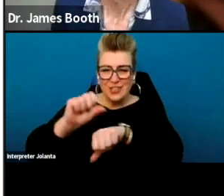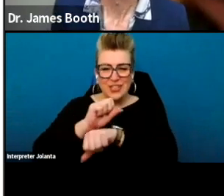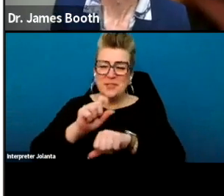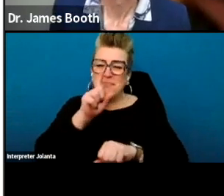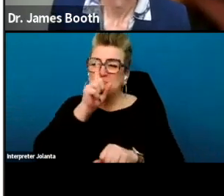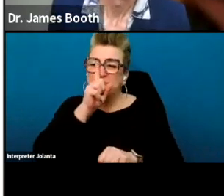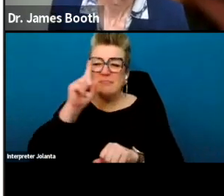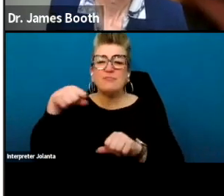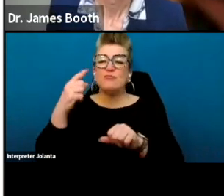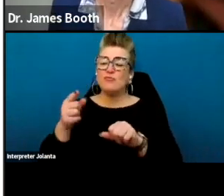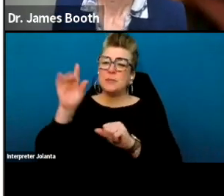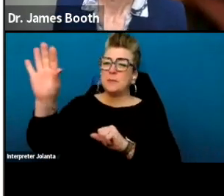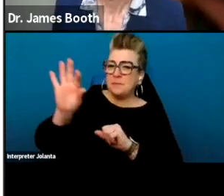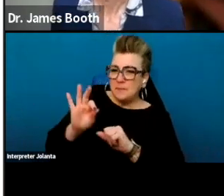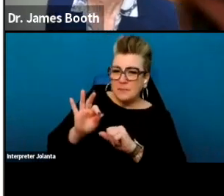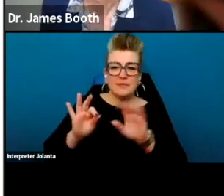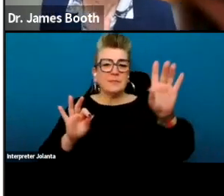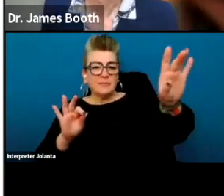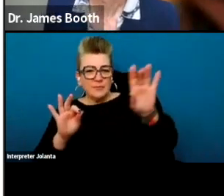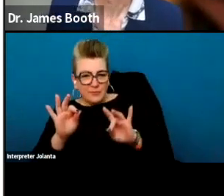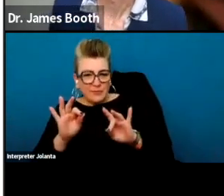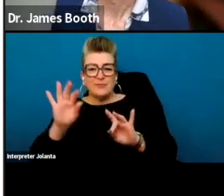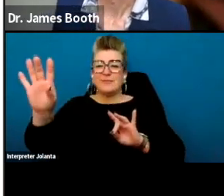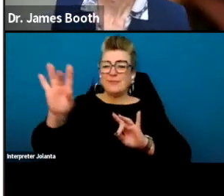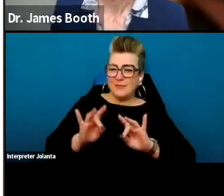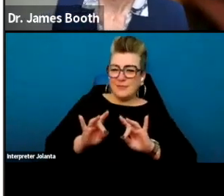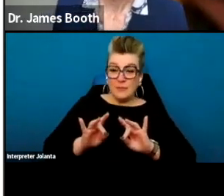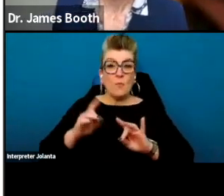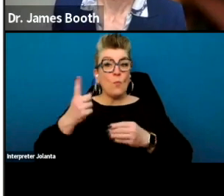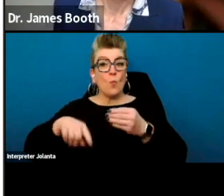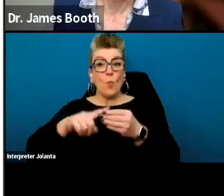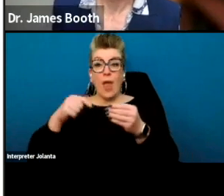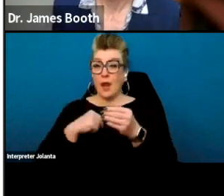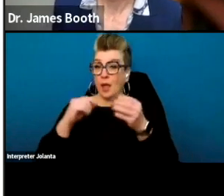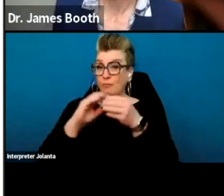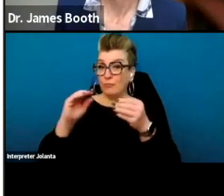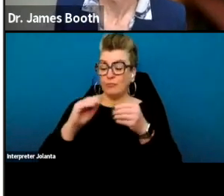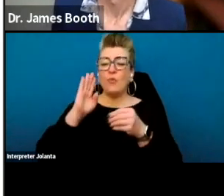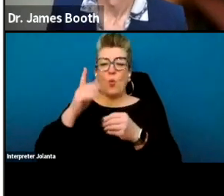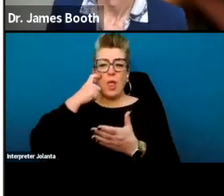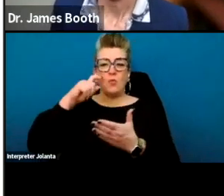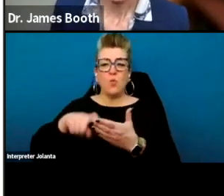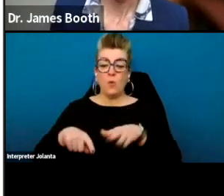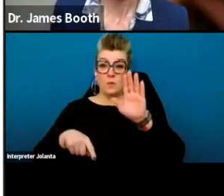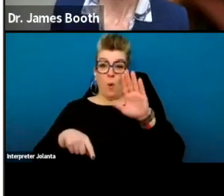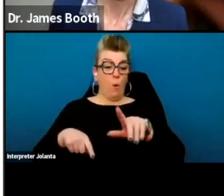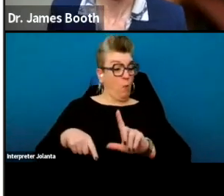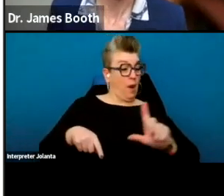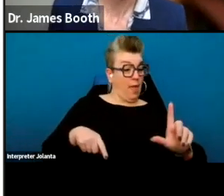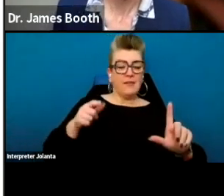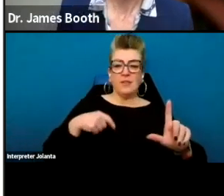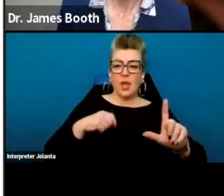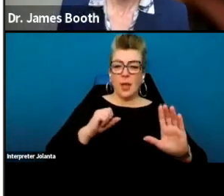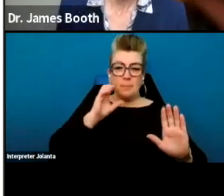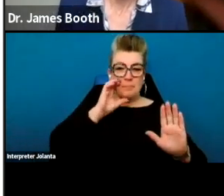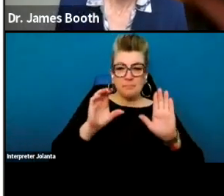of these folks. And actually, you're going to see the picture of the person that I'm highlighting in the lower kind of left hand